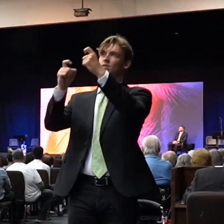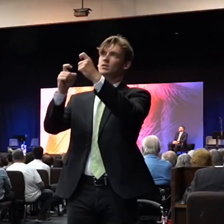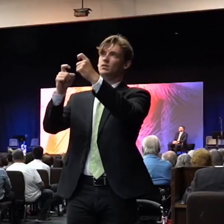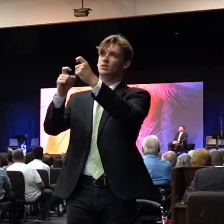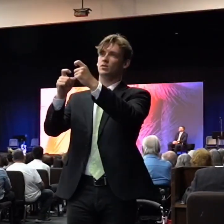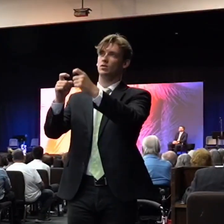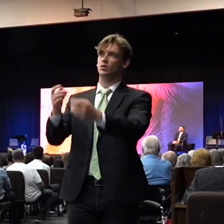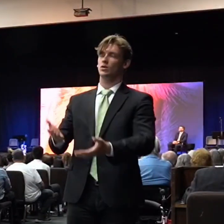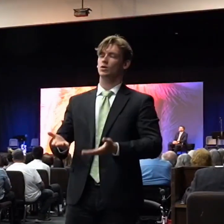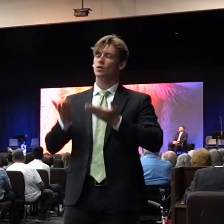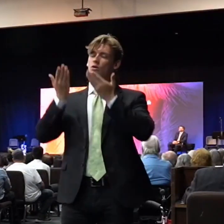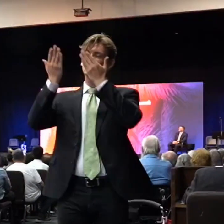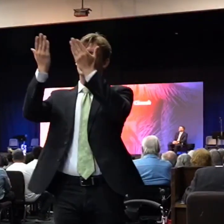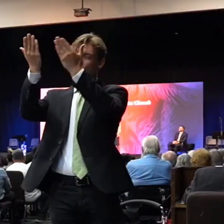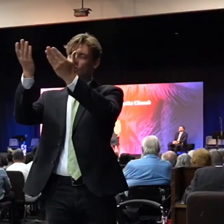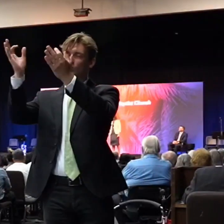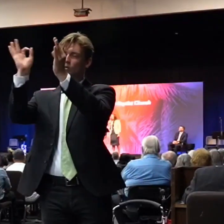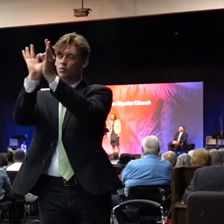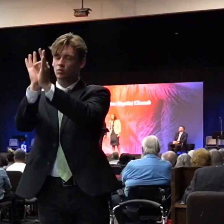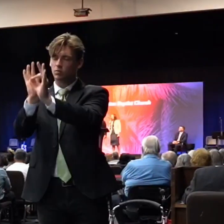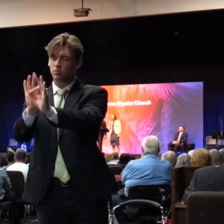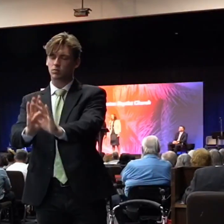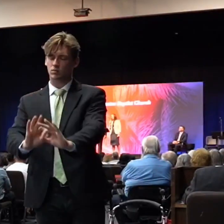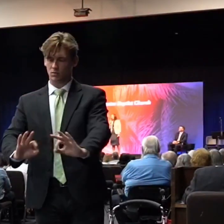You're worthy of it